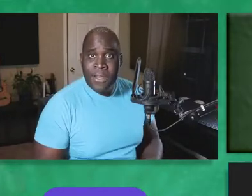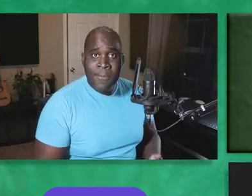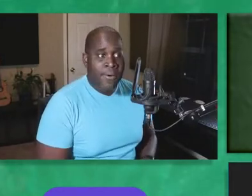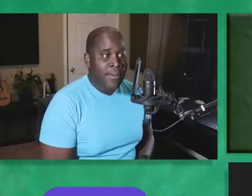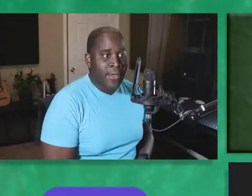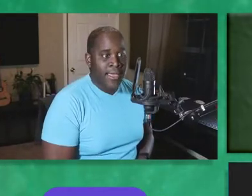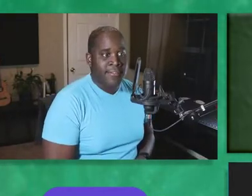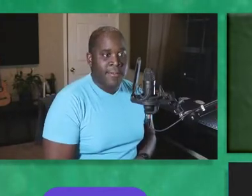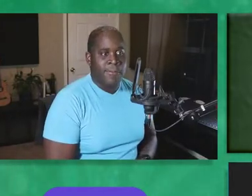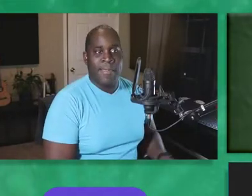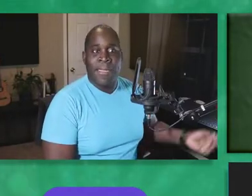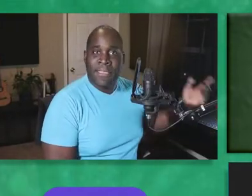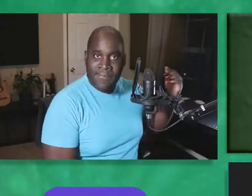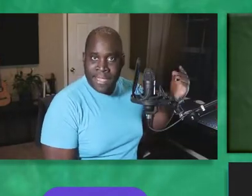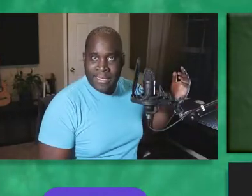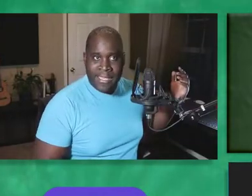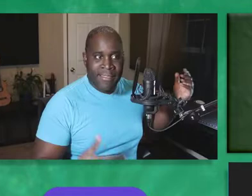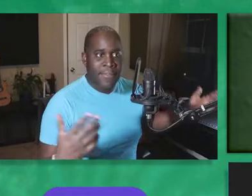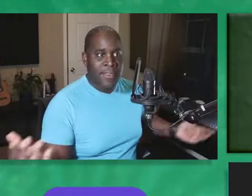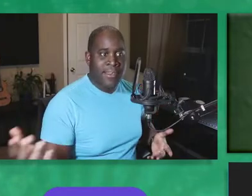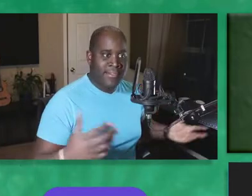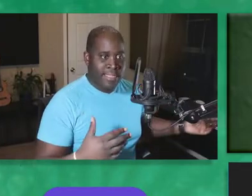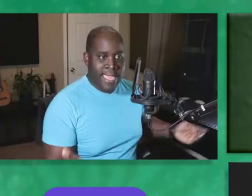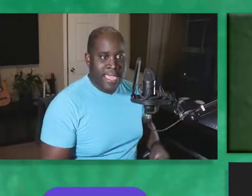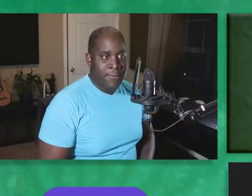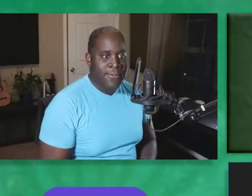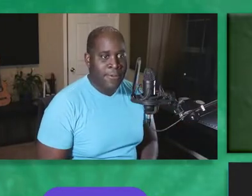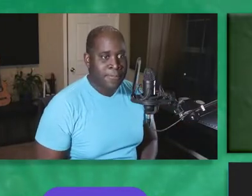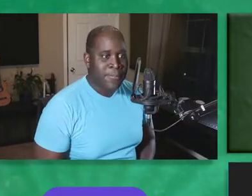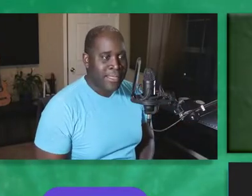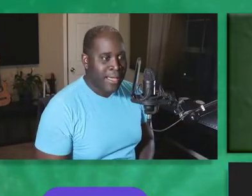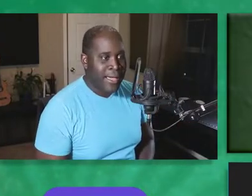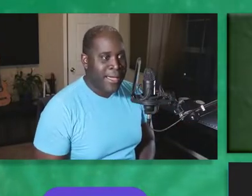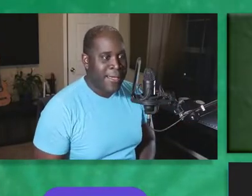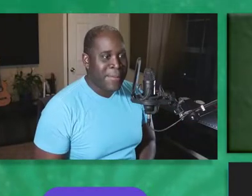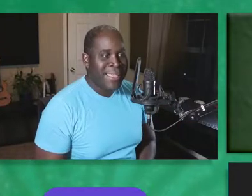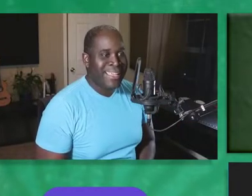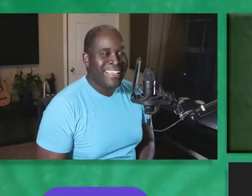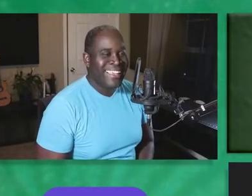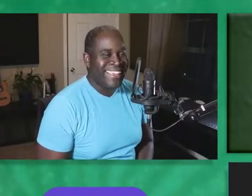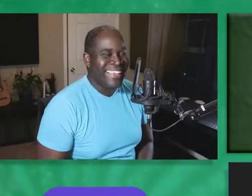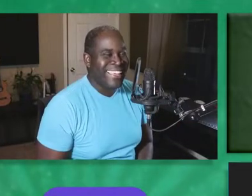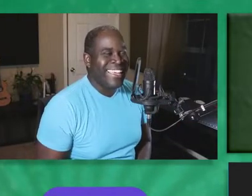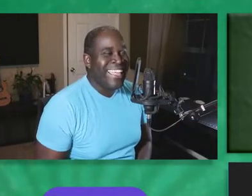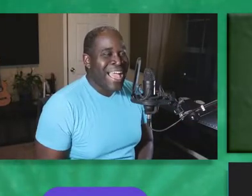Start learning more about ASL. And maybe you can find like deaf communities to like hang out with too.